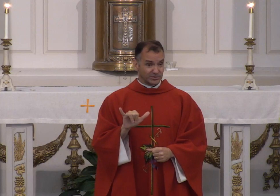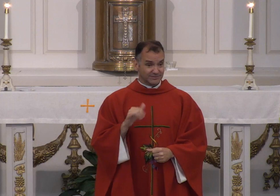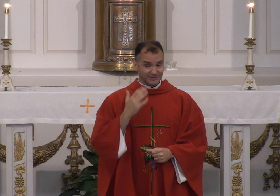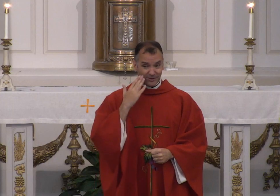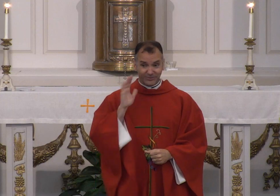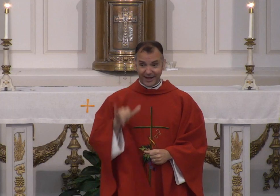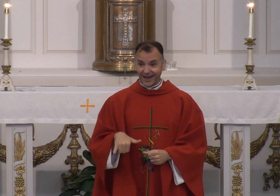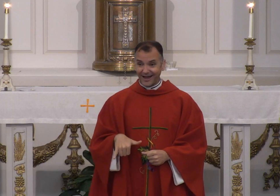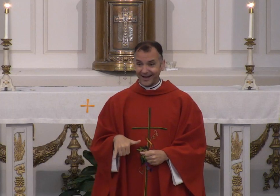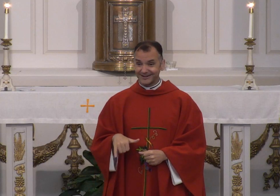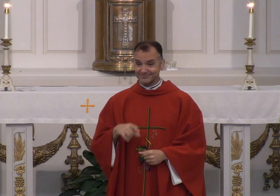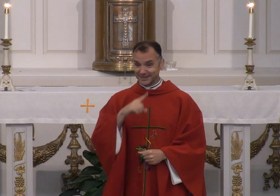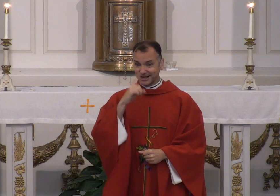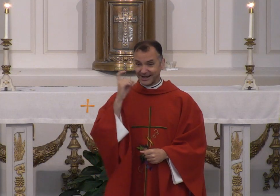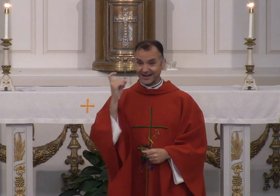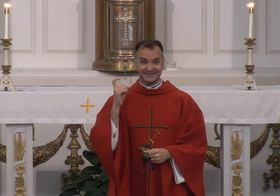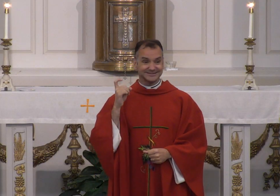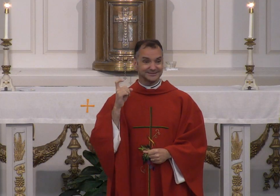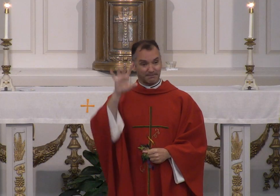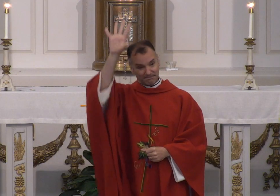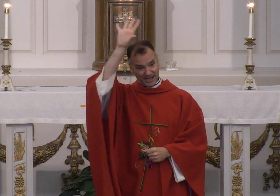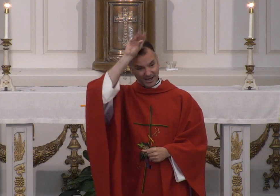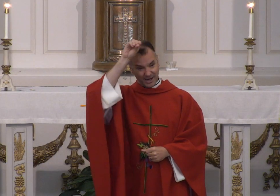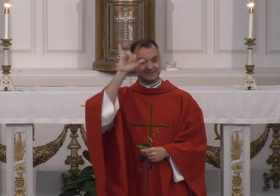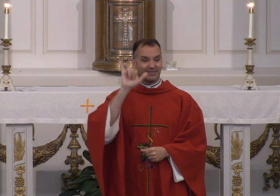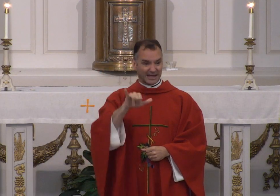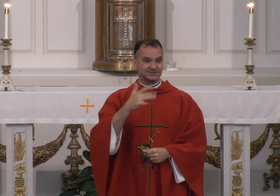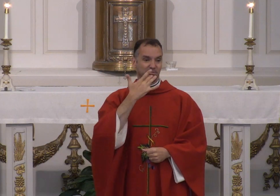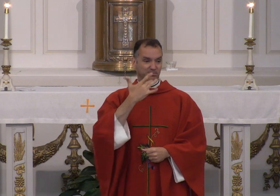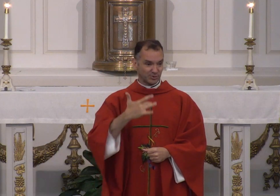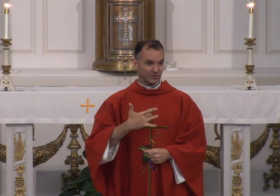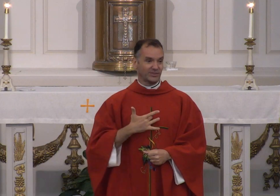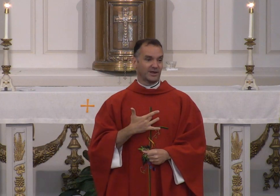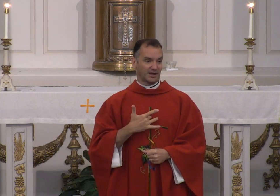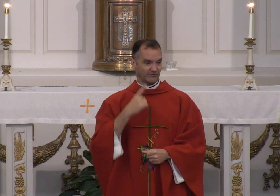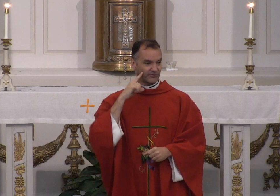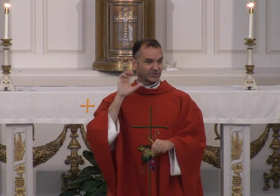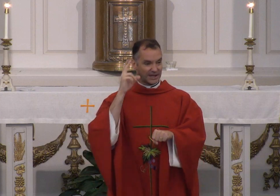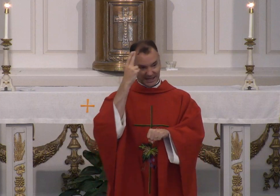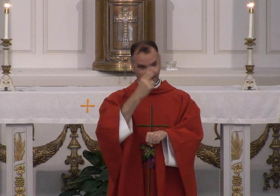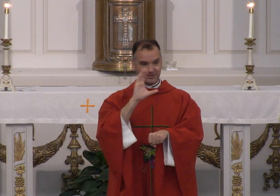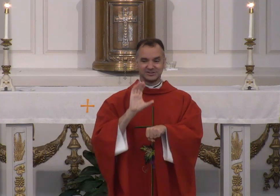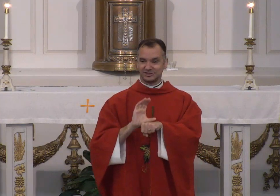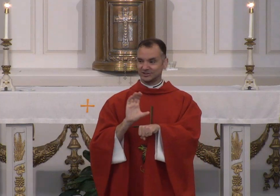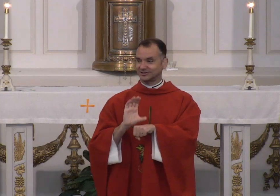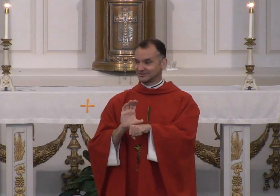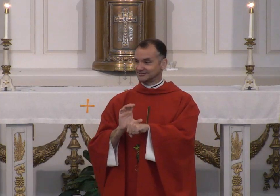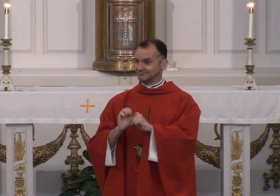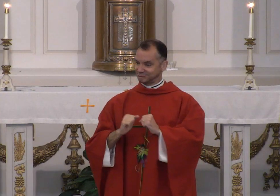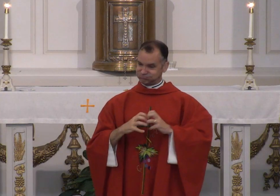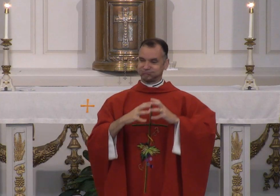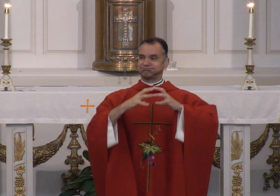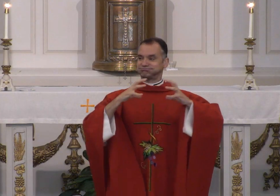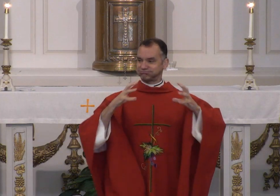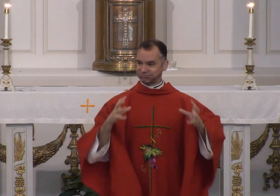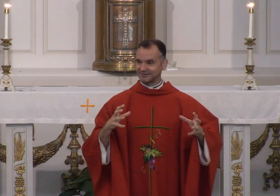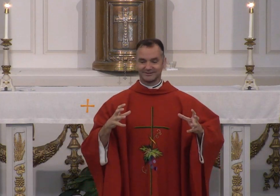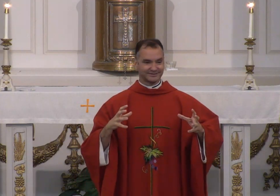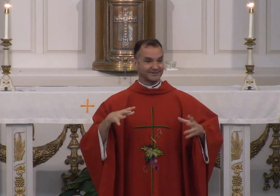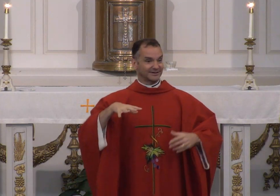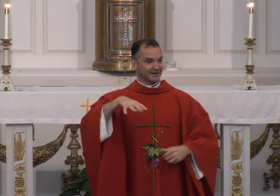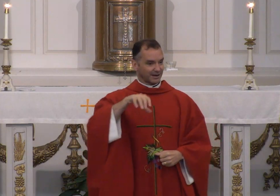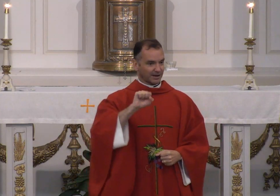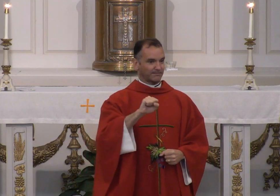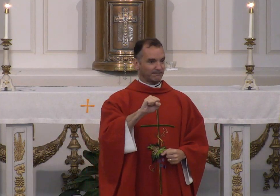Today is the church's birthday, and we celebrate that with the Feast of Pentecost. This is